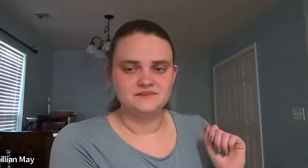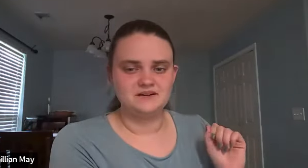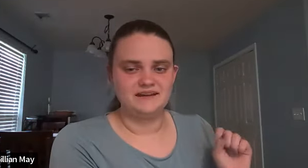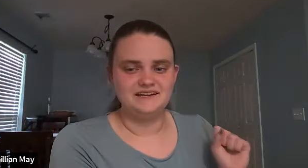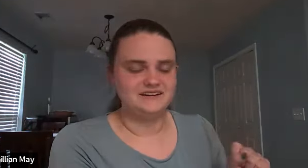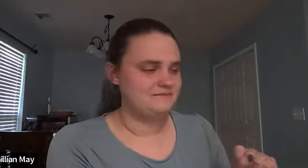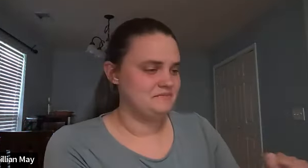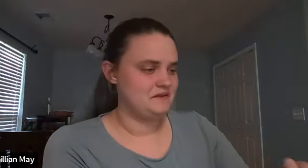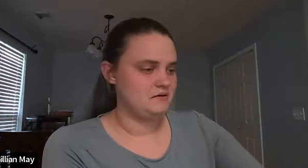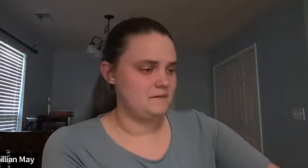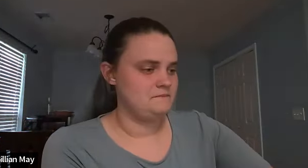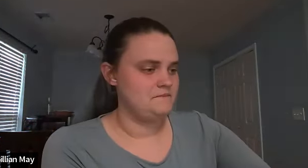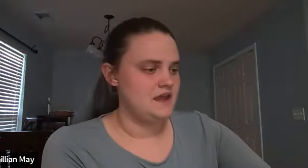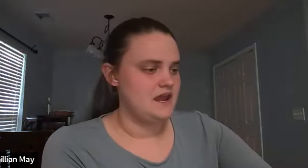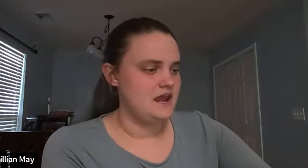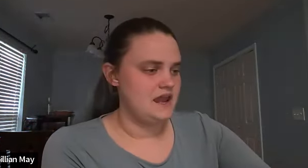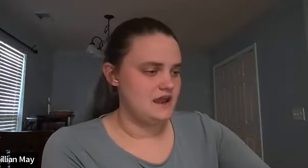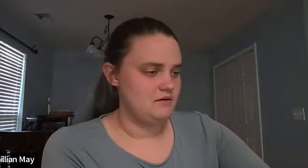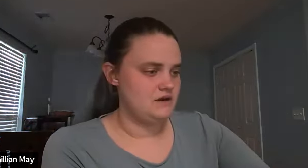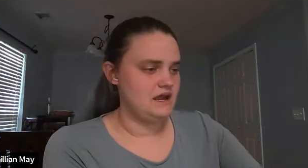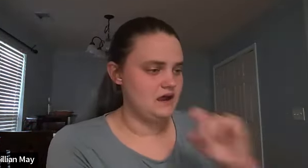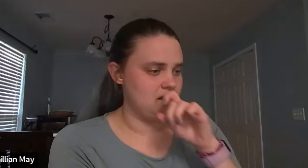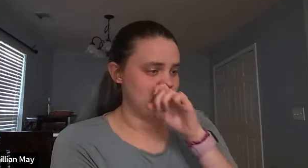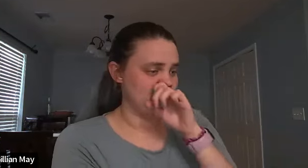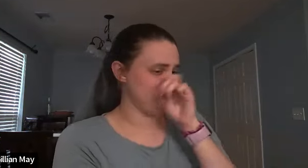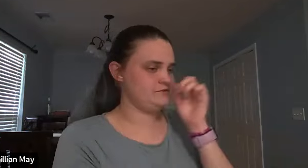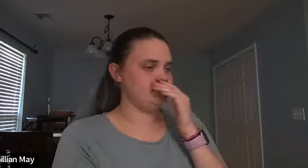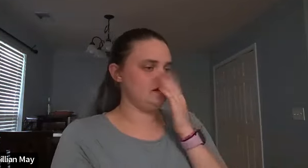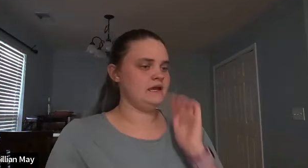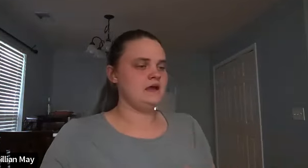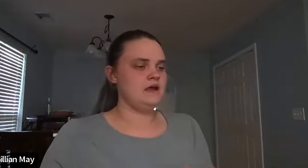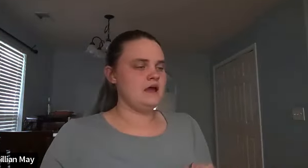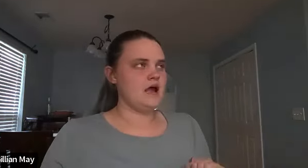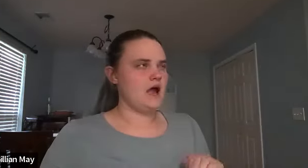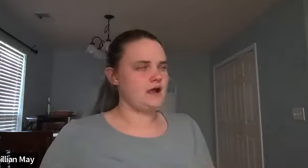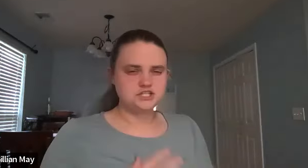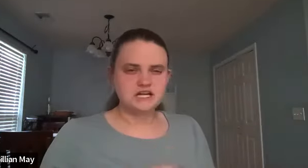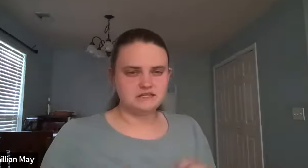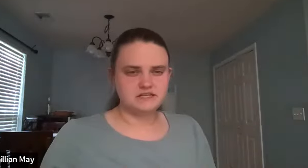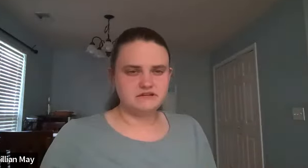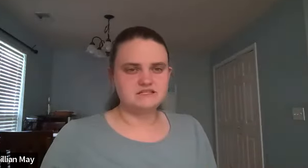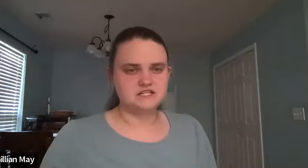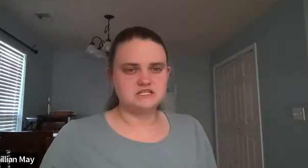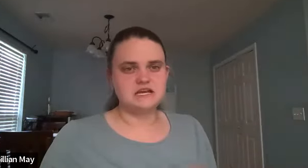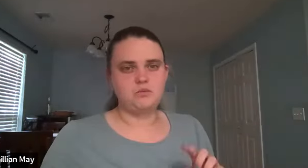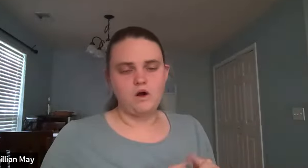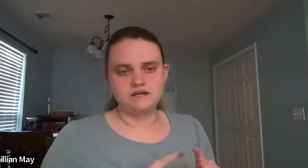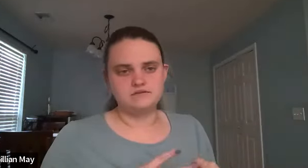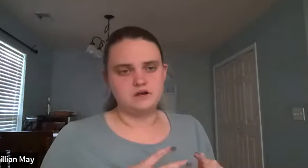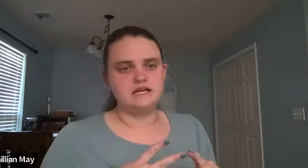All right, good. Okay. Now what I have are different like action activities such as like walking, running,